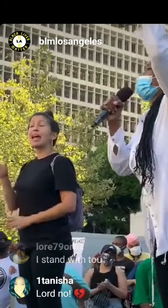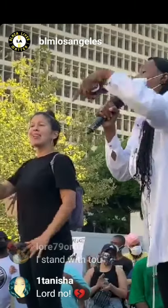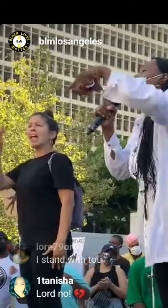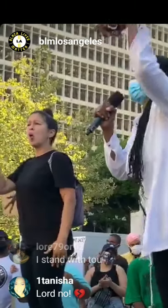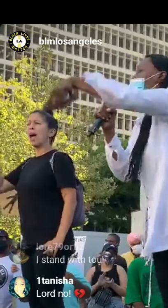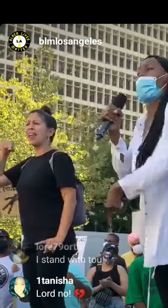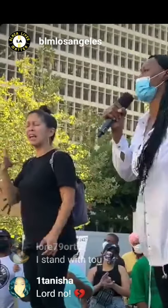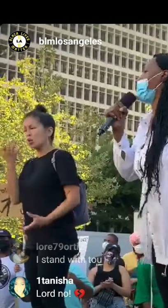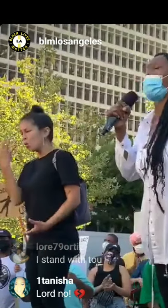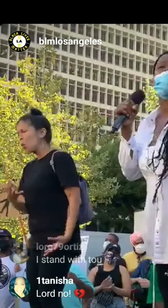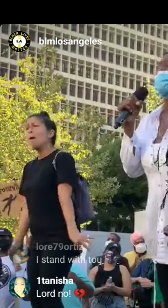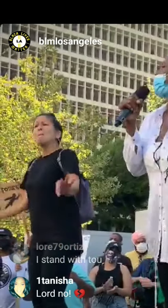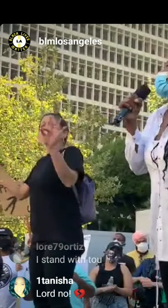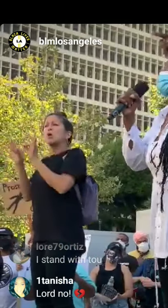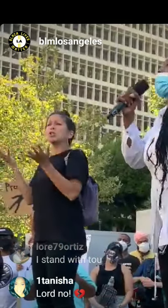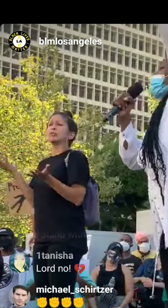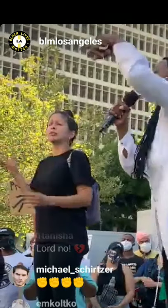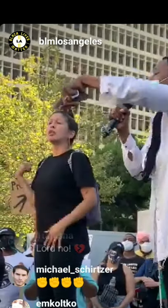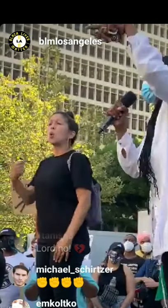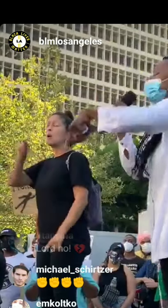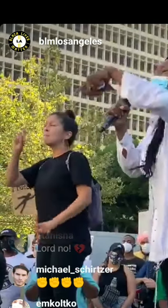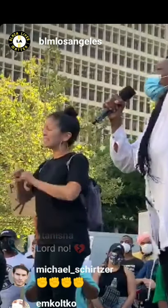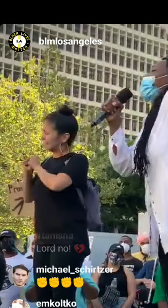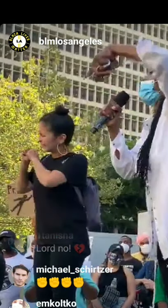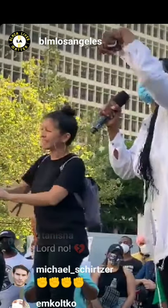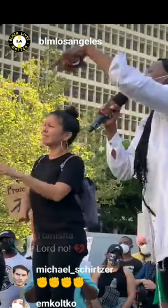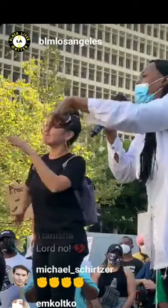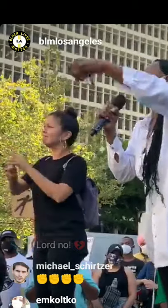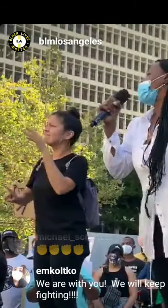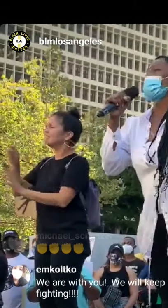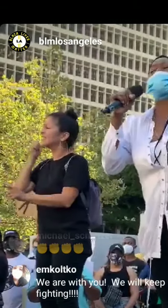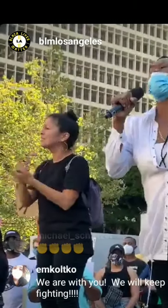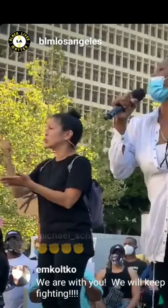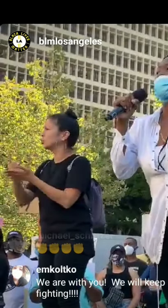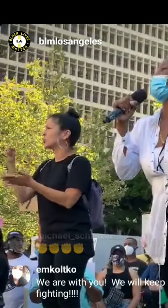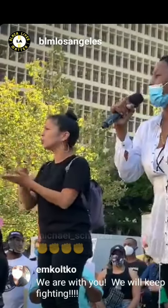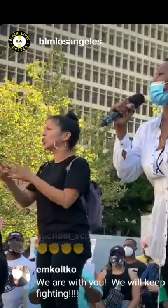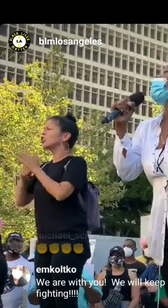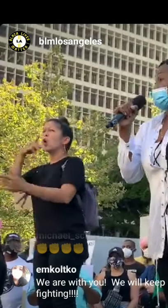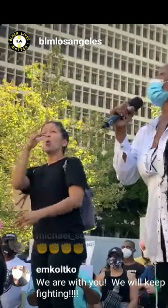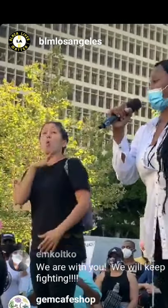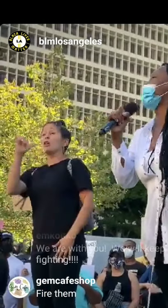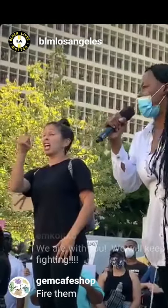That's why this is so important, y'all. We gotta keep coming here every week to show